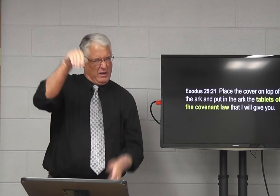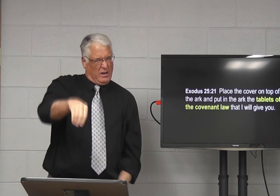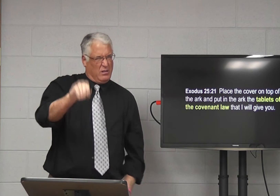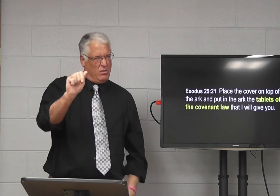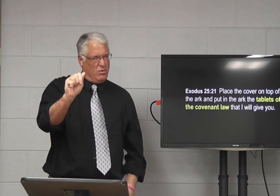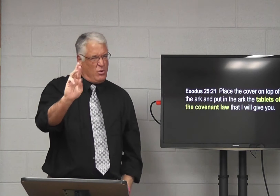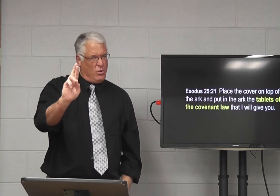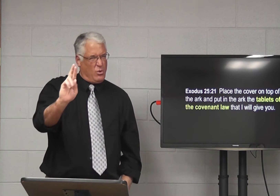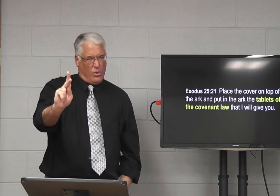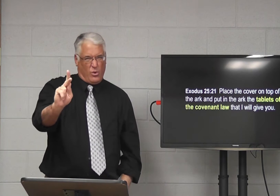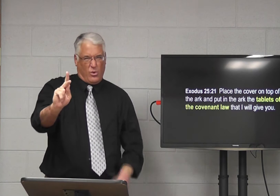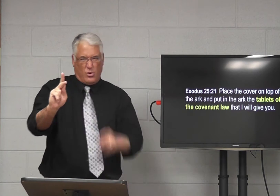Why in the ark?